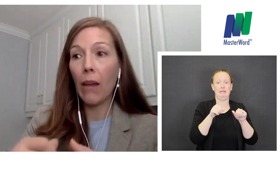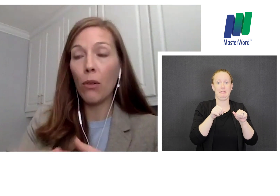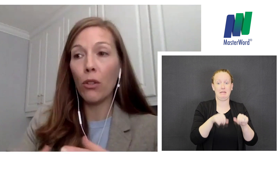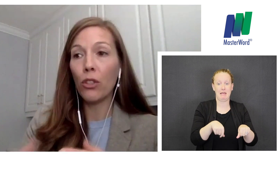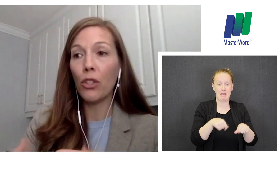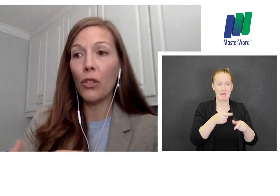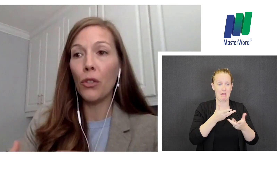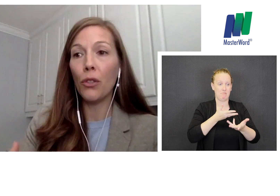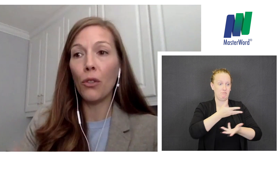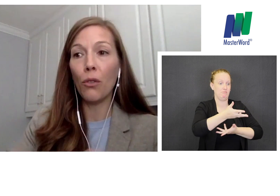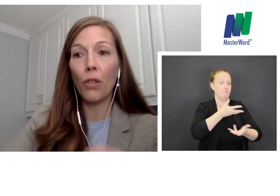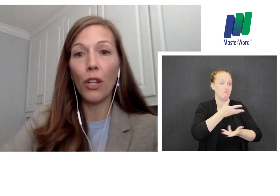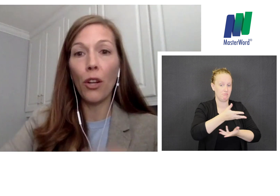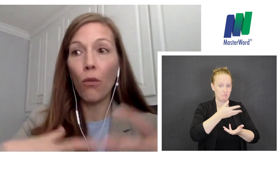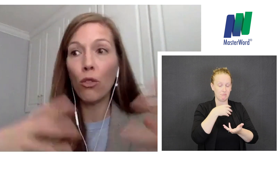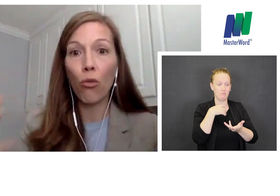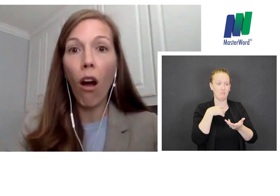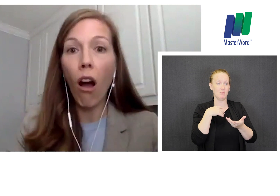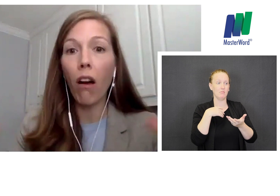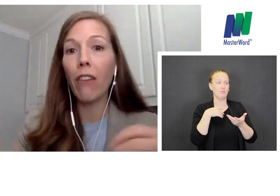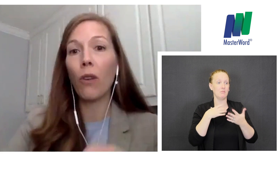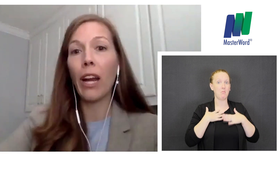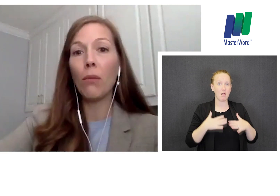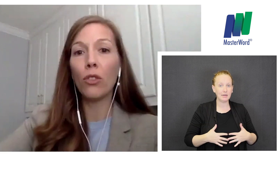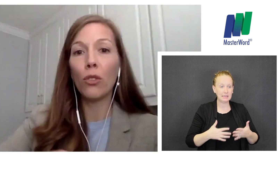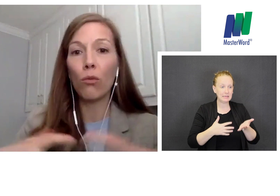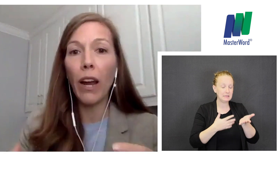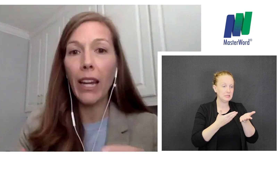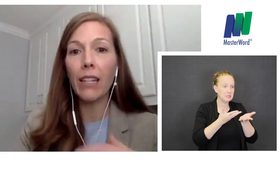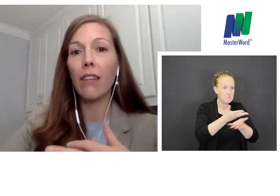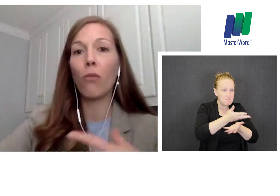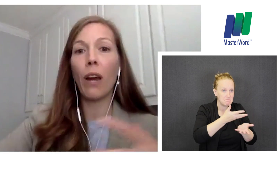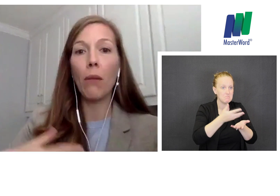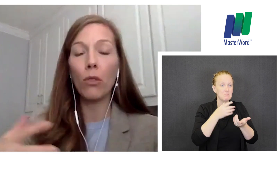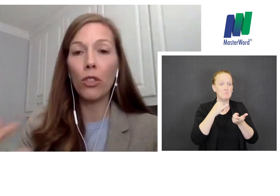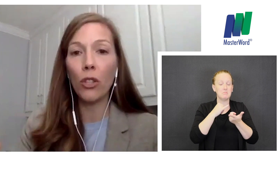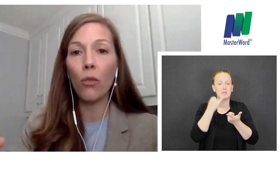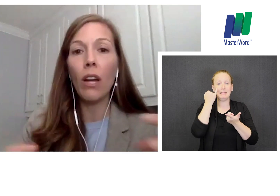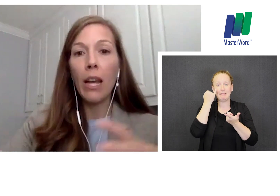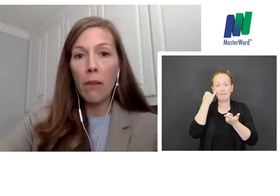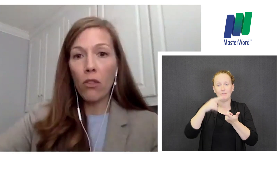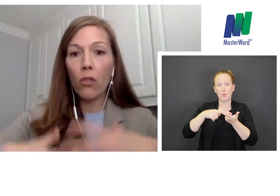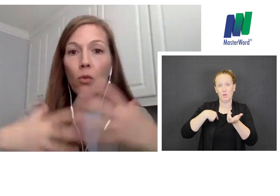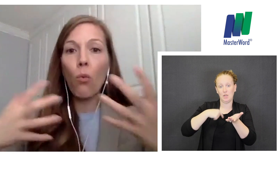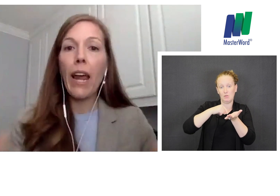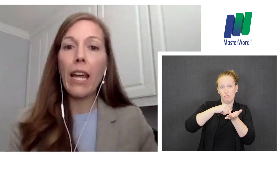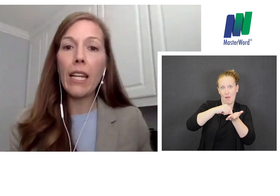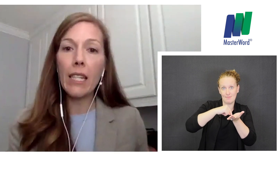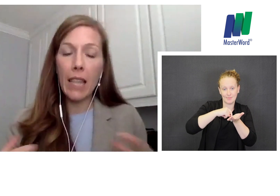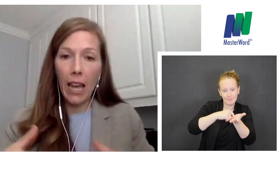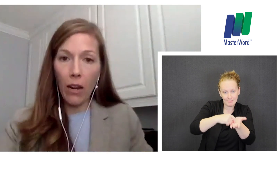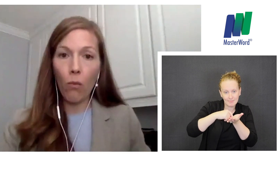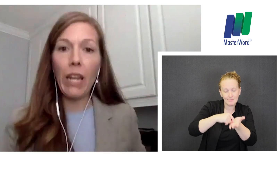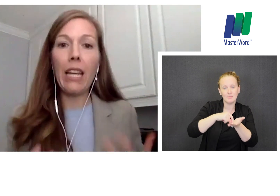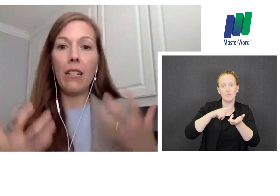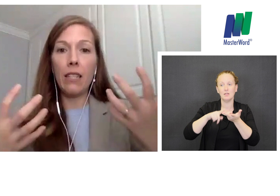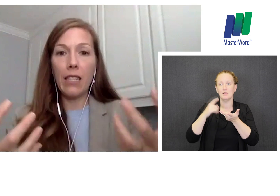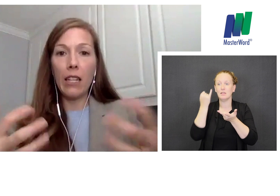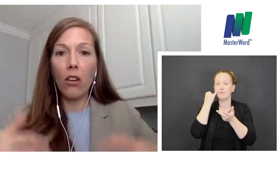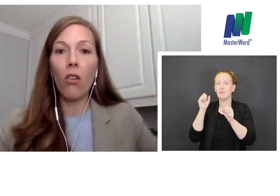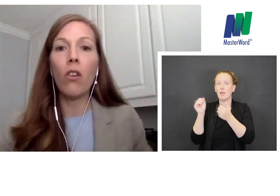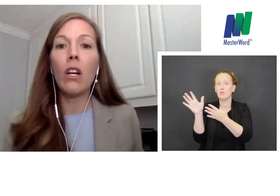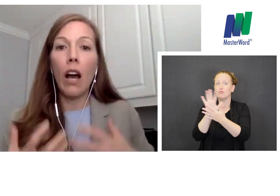are able to, draw, if we're able to write, if we're able to, there's ways that we